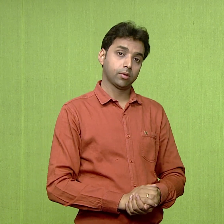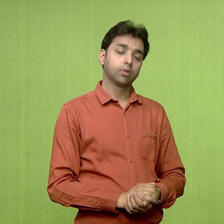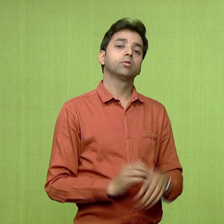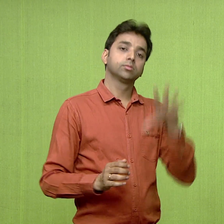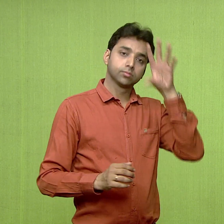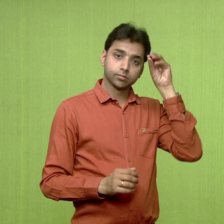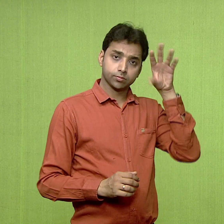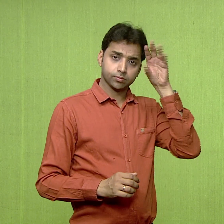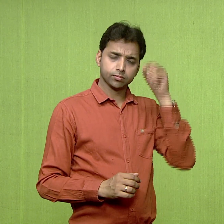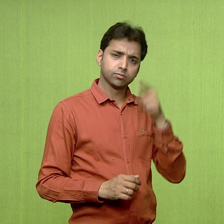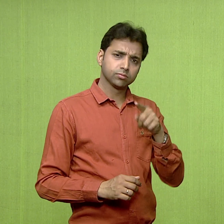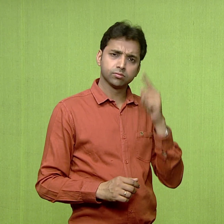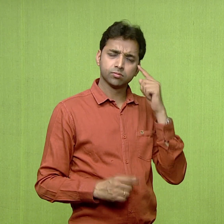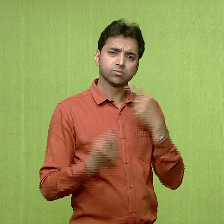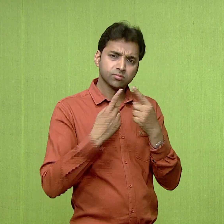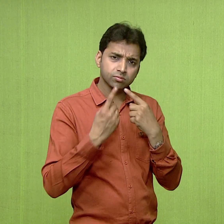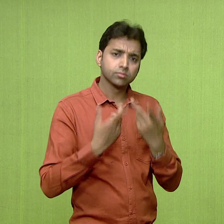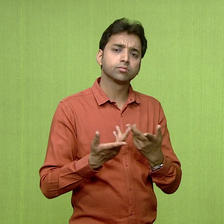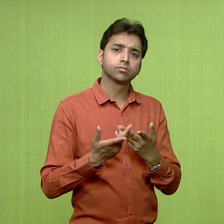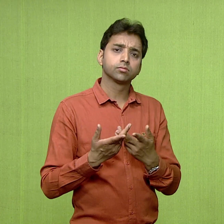Learner, can you tell the name of that famous